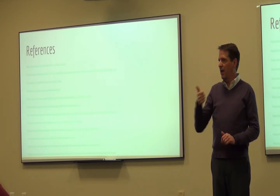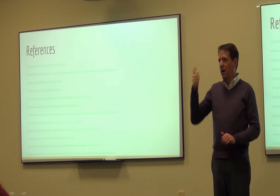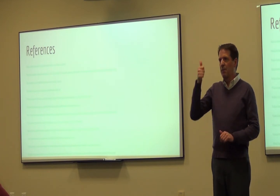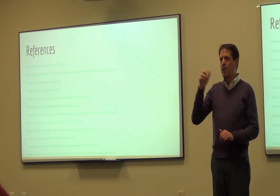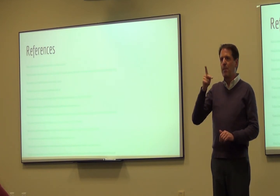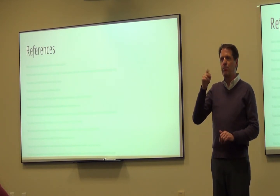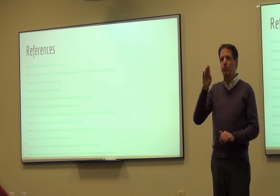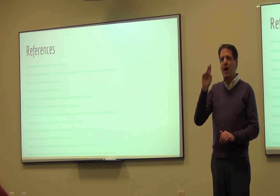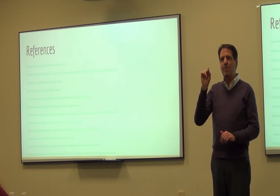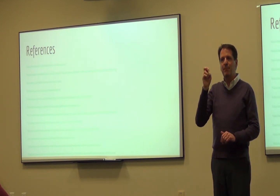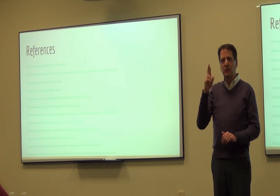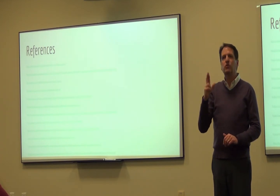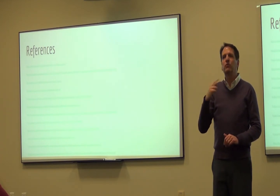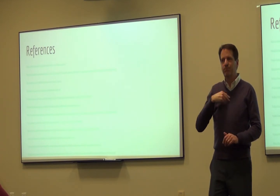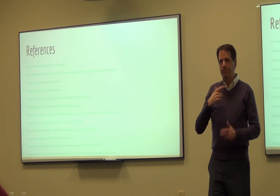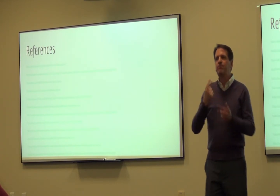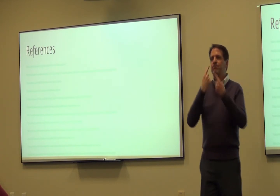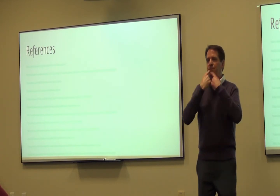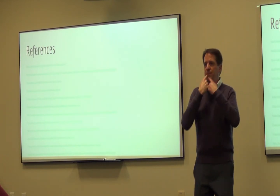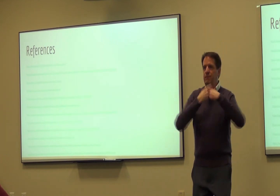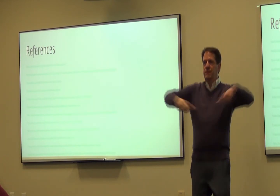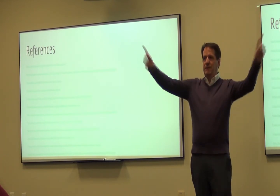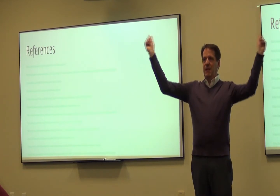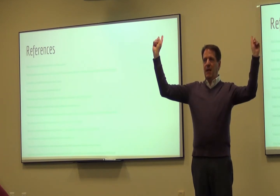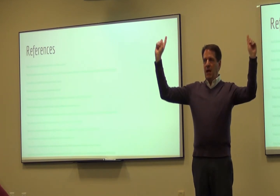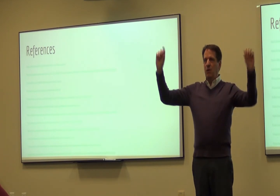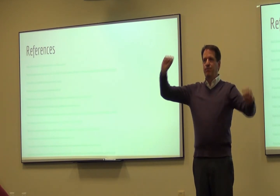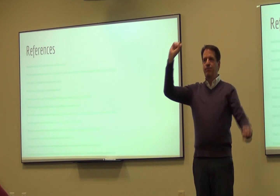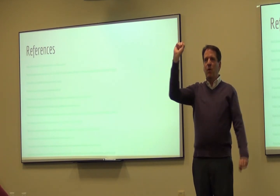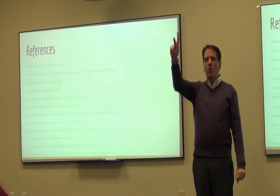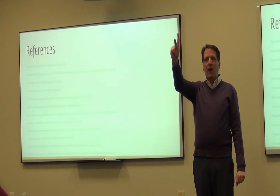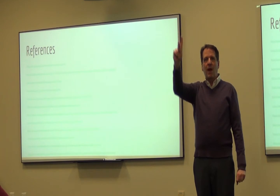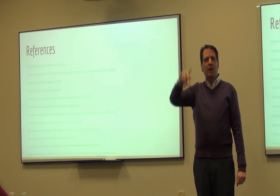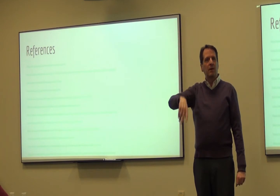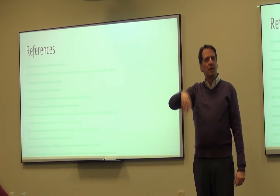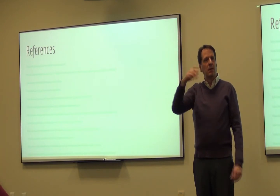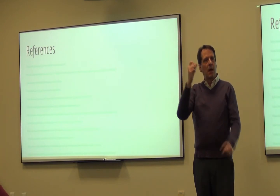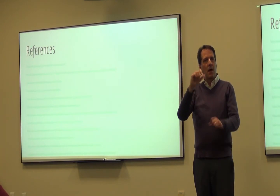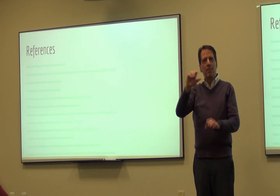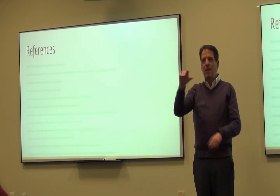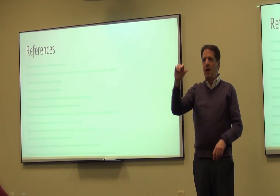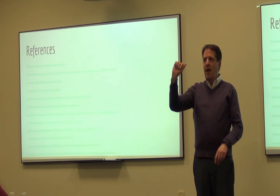Abe Shinto, the prime minister, made the announcement and the declaration saying that